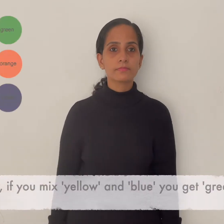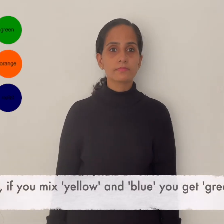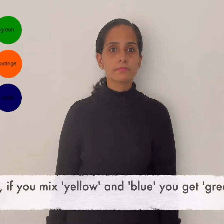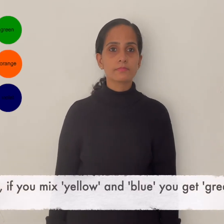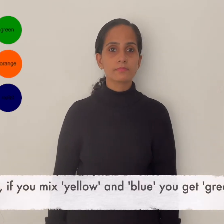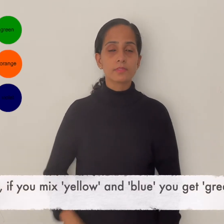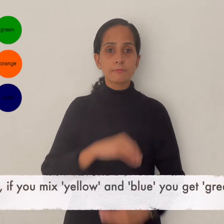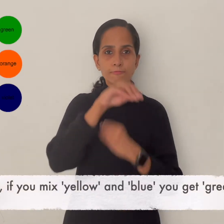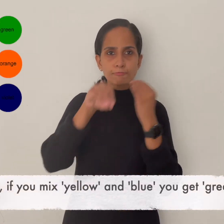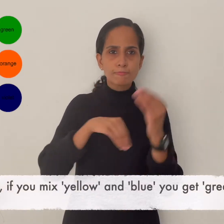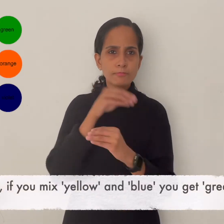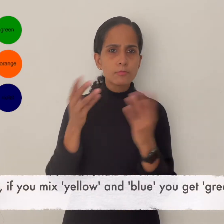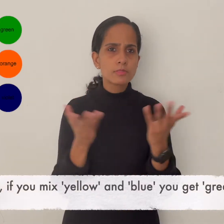For example,